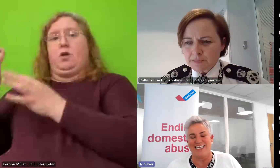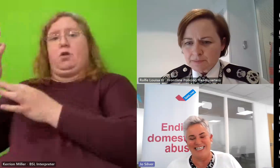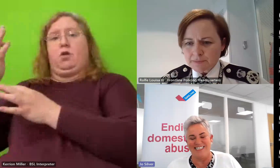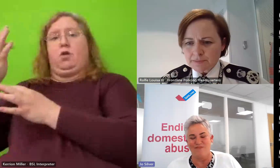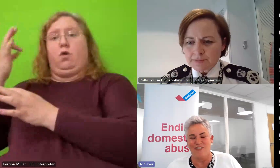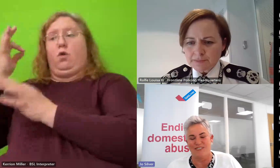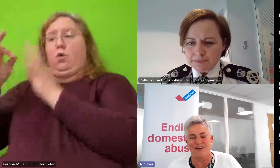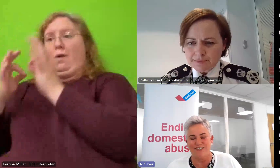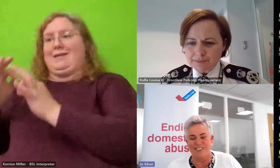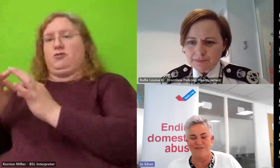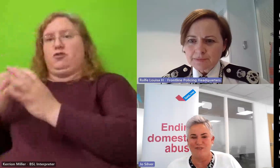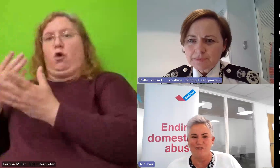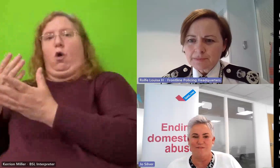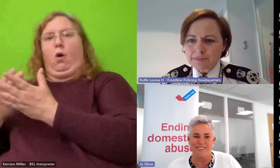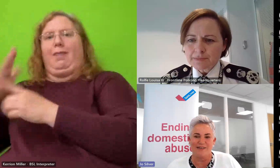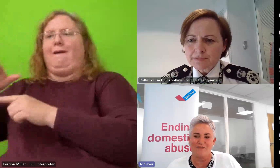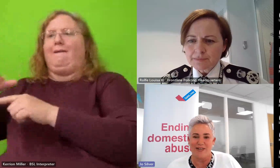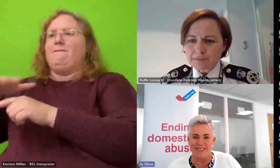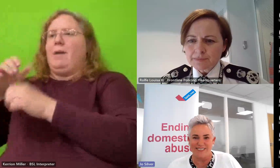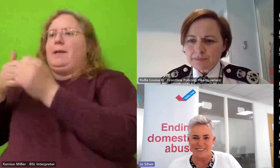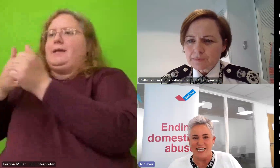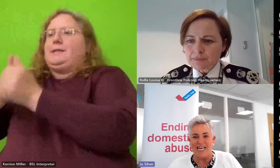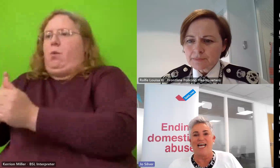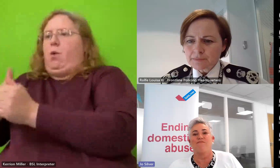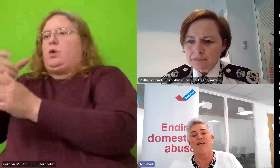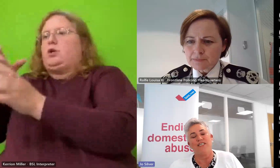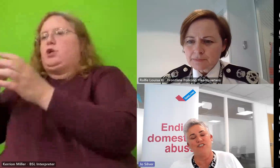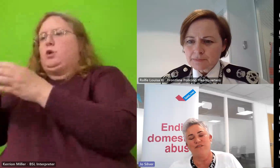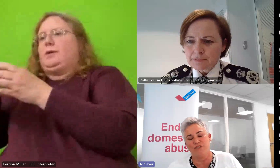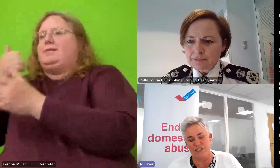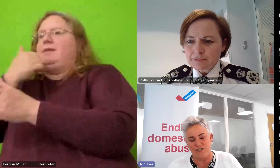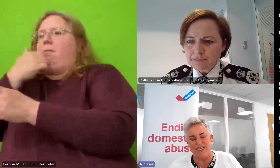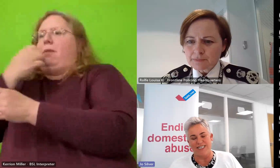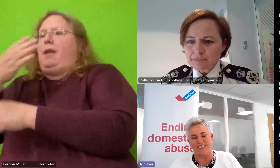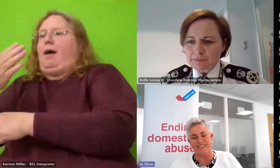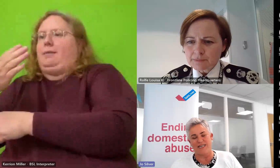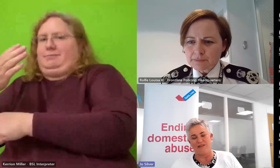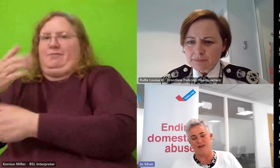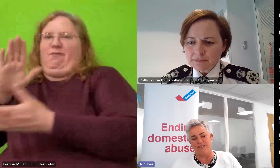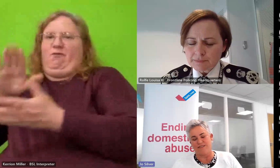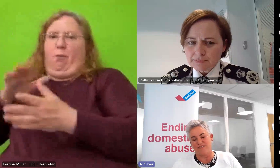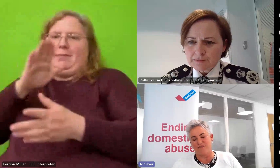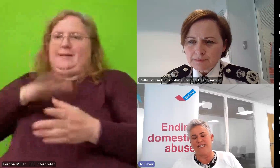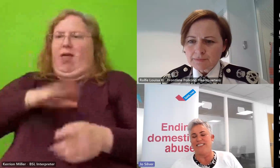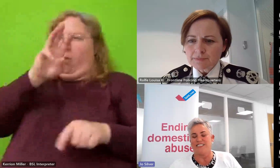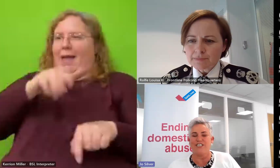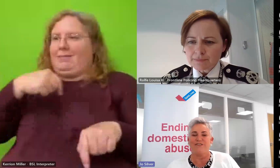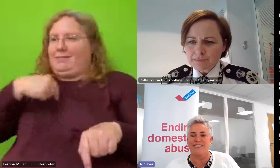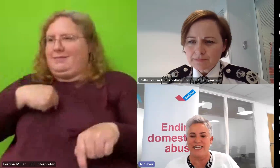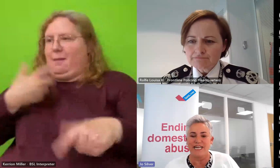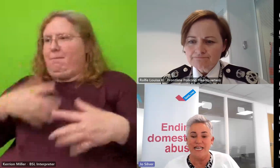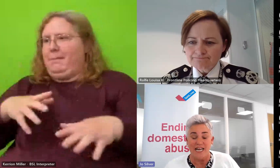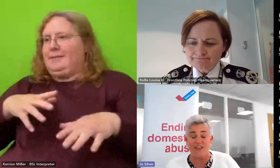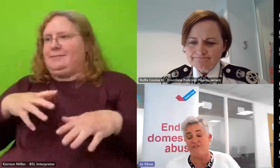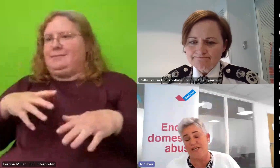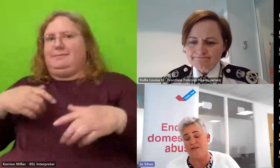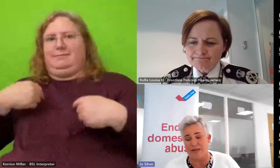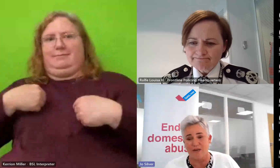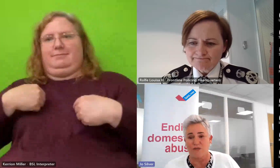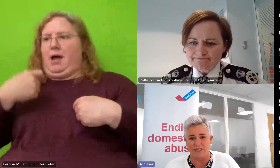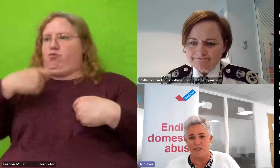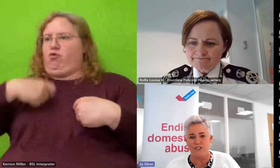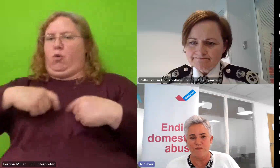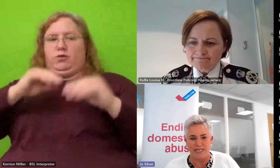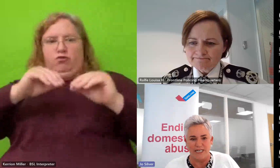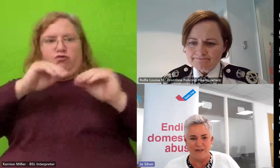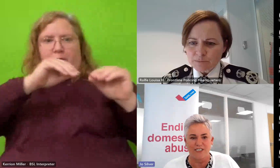Unit 9, which was our original form in South Wales. And my job was to train South Wales police to use it. And their